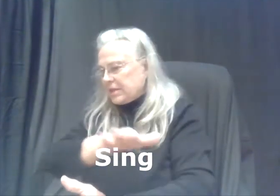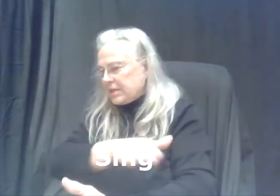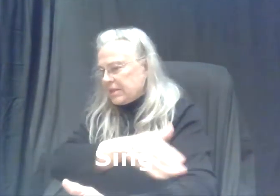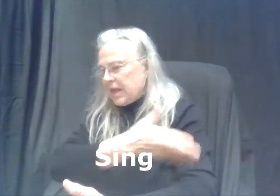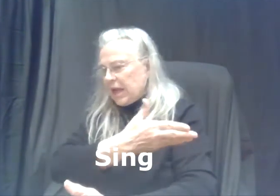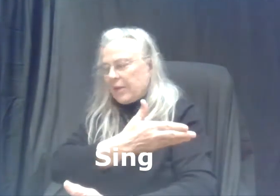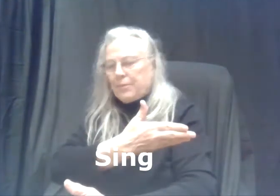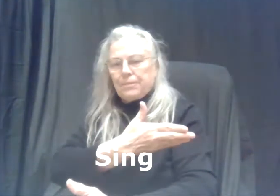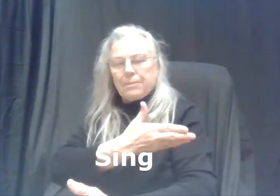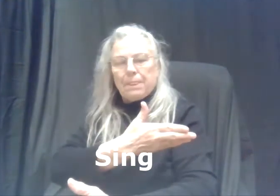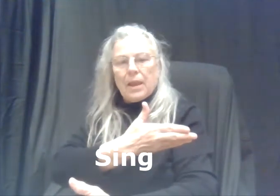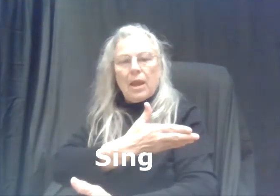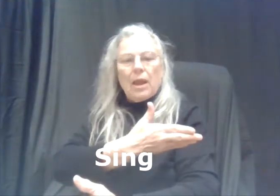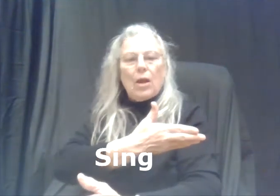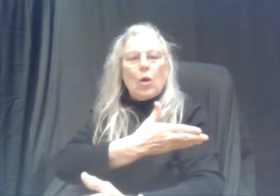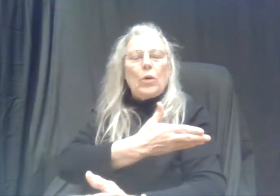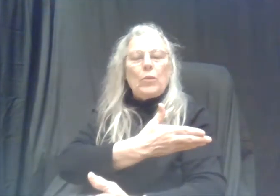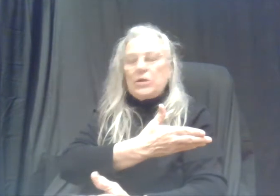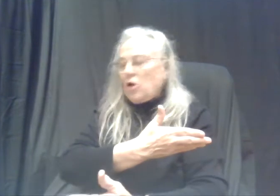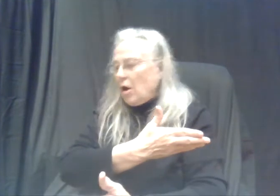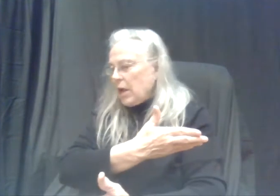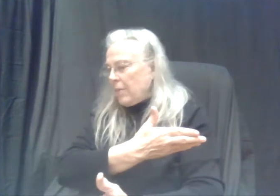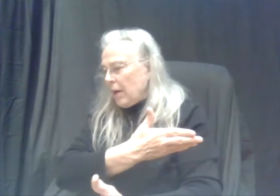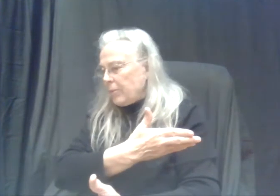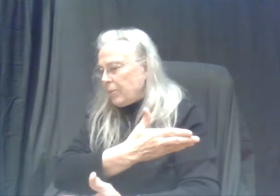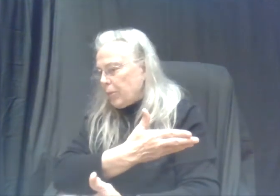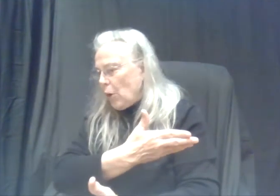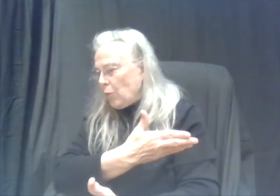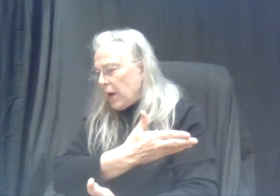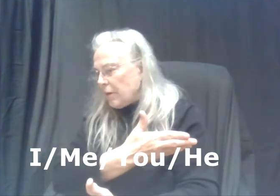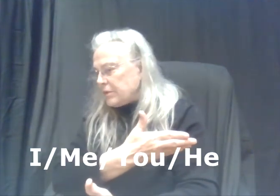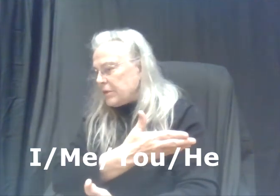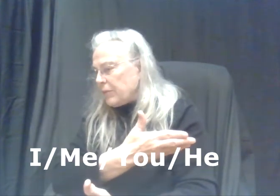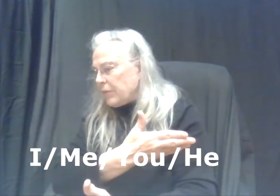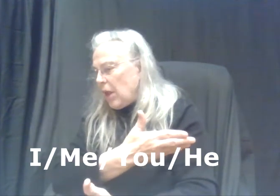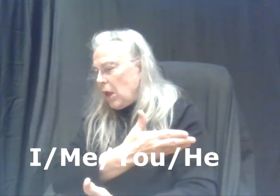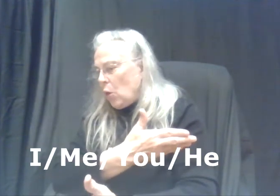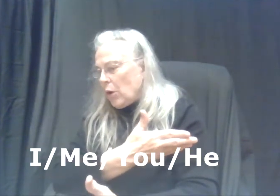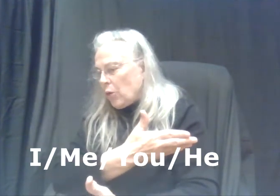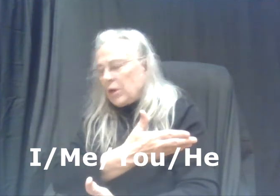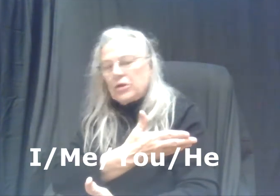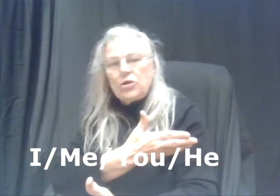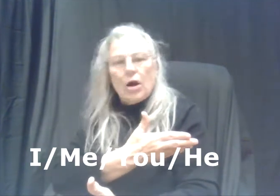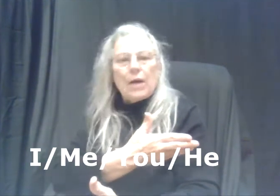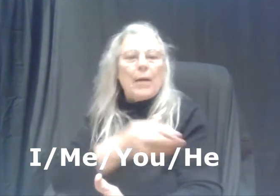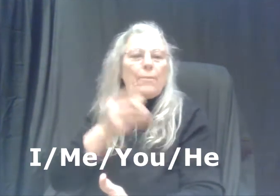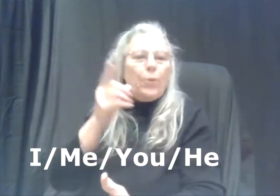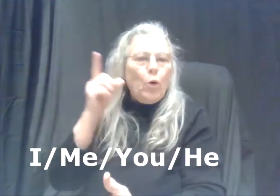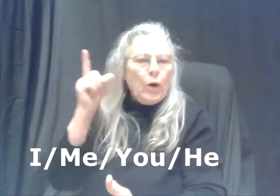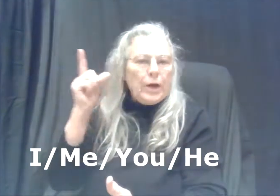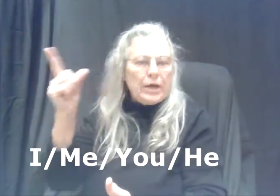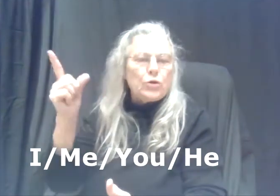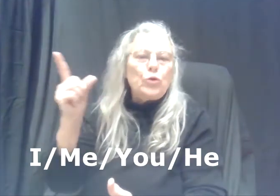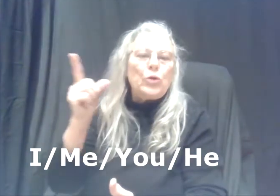sing. When we talk about pronouns, we're going to talk about pointing to whoever